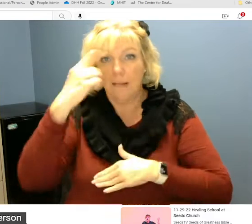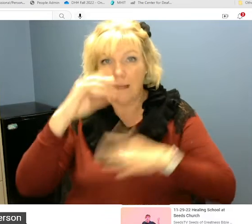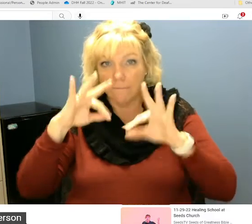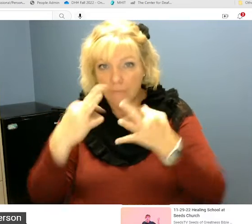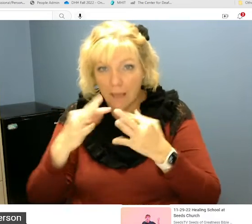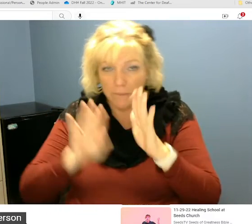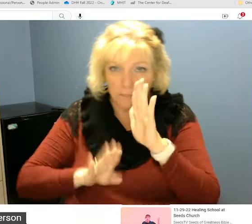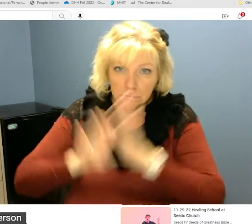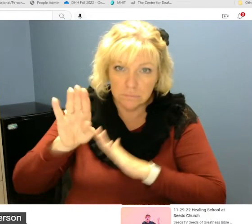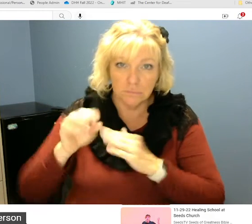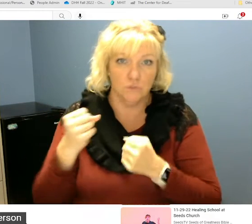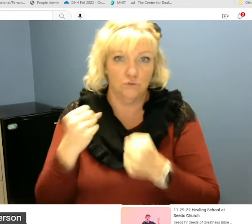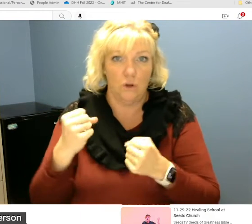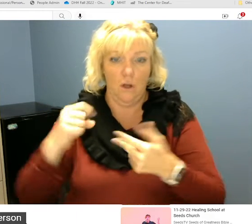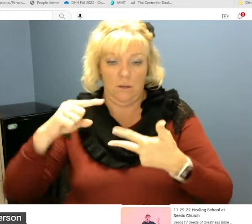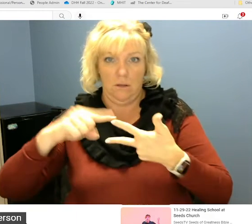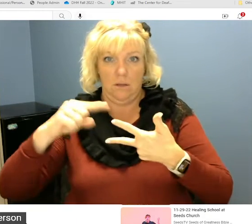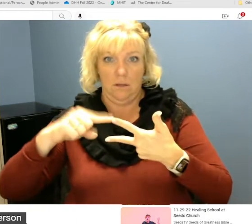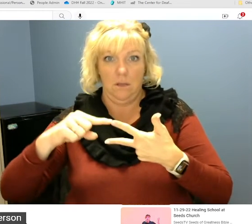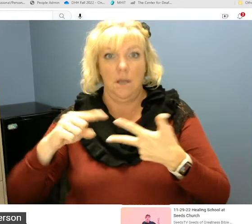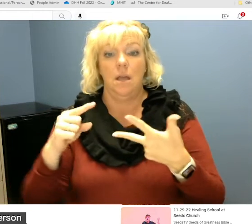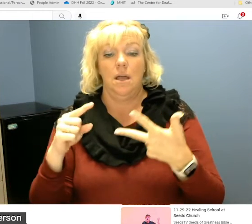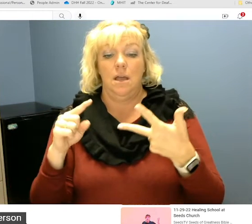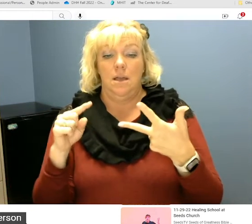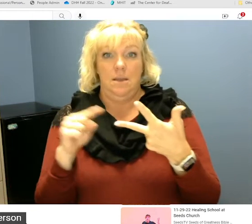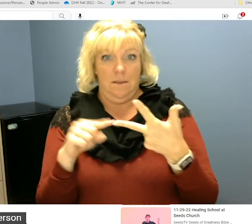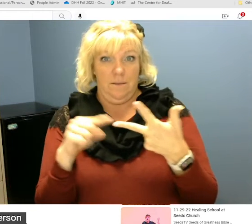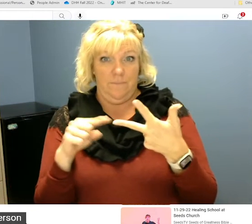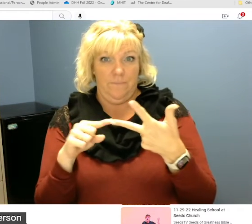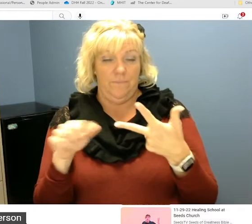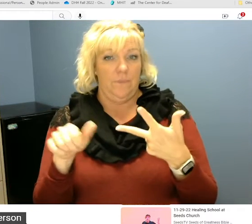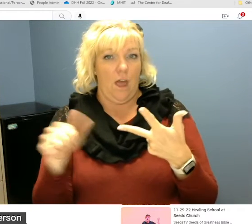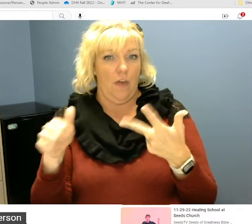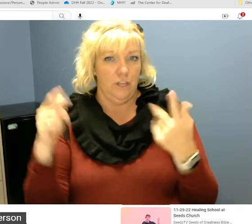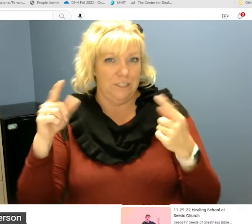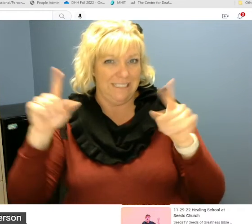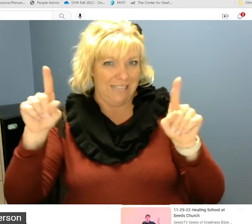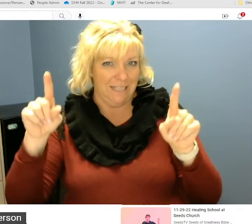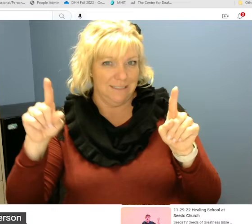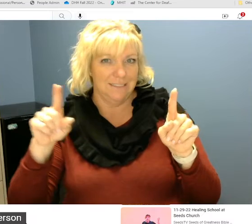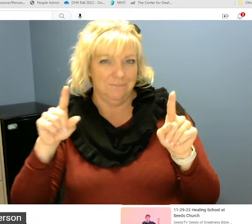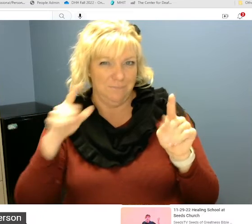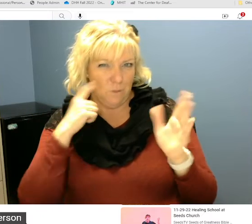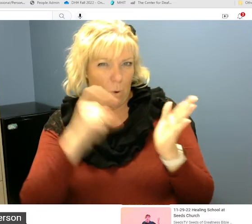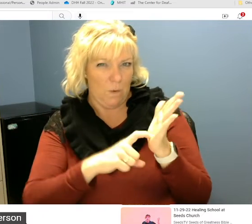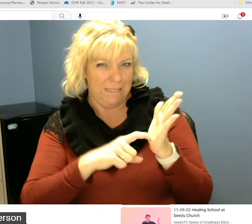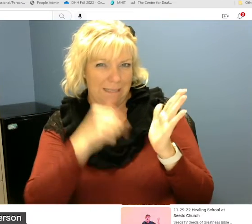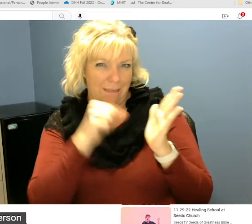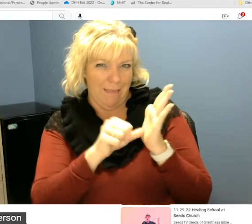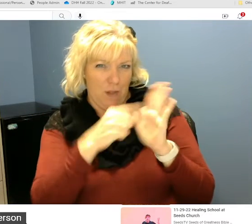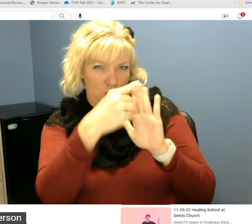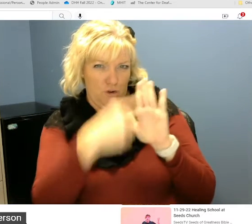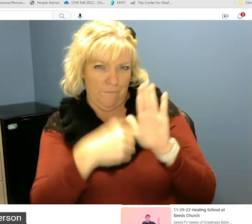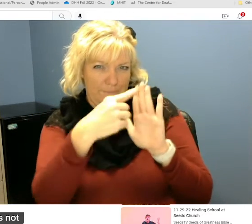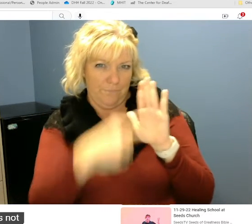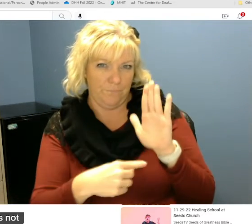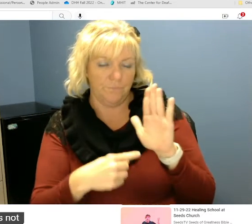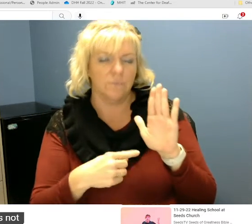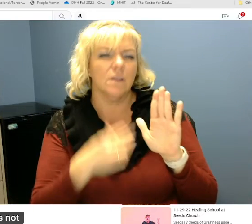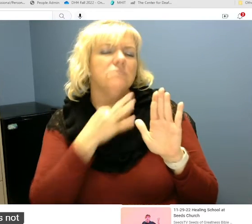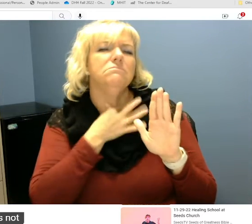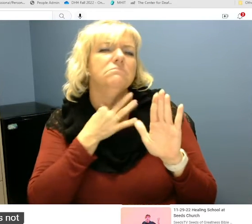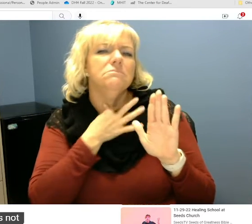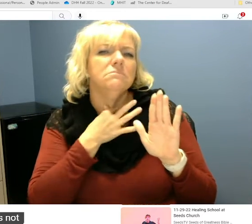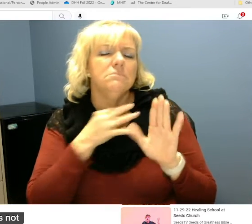Black family. And then two, Anderson wants to know if there's going to be opportunity